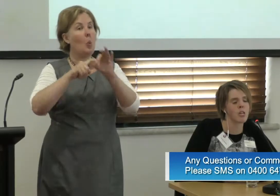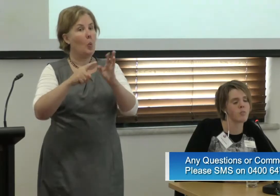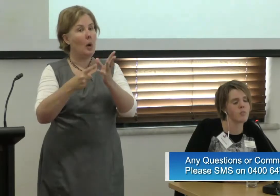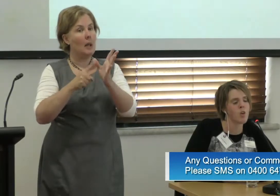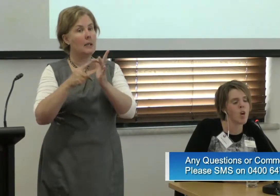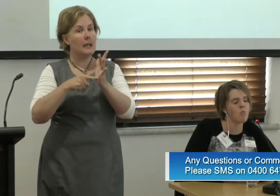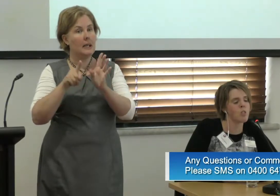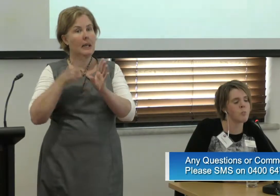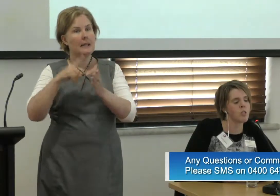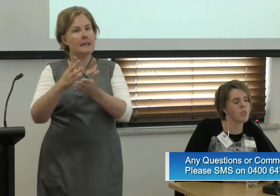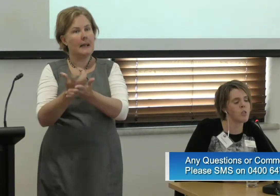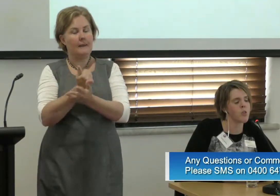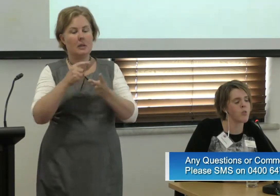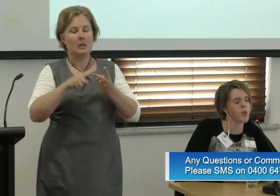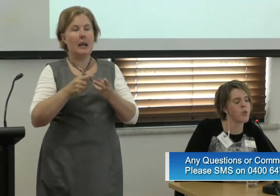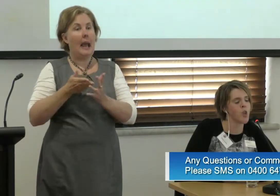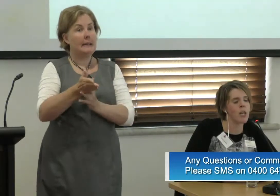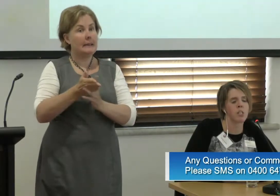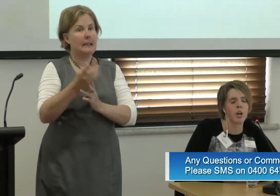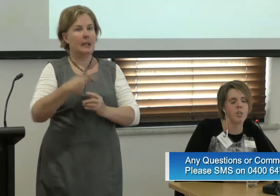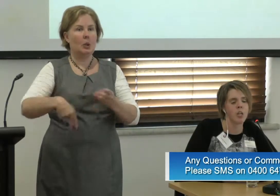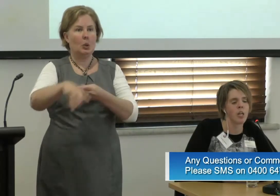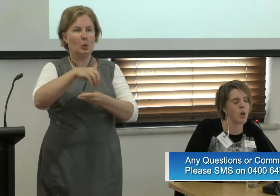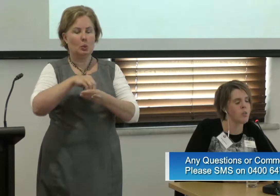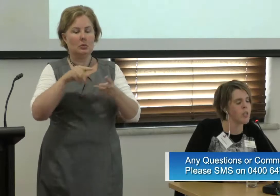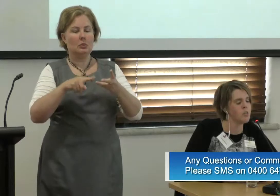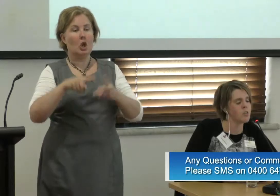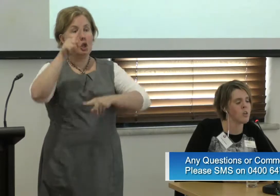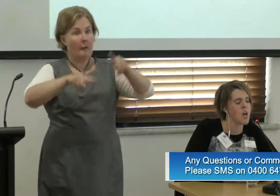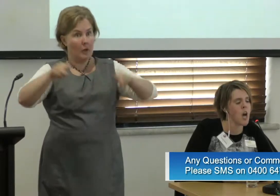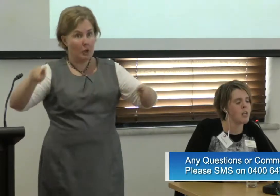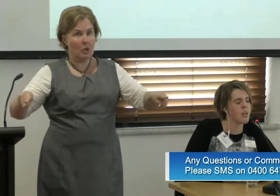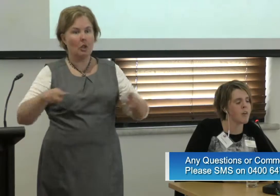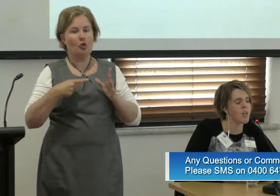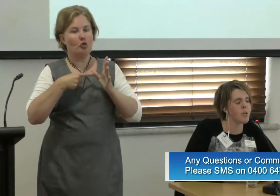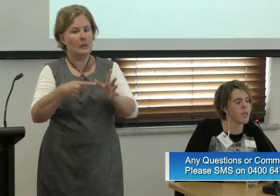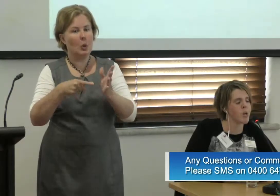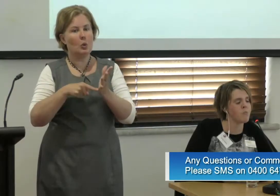diversity, responses to social isolation and loneliness,